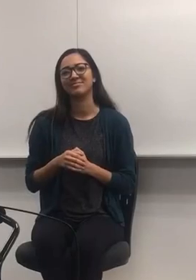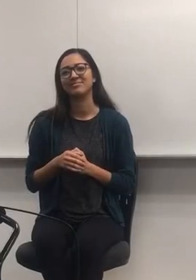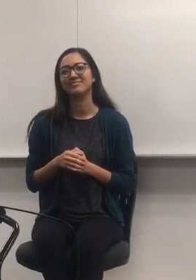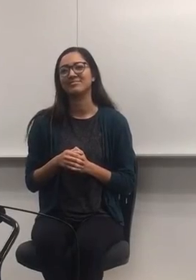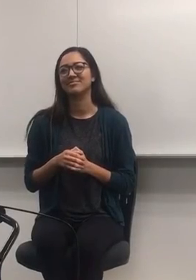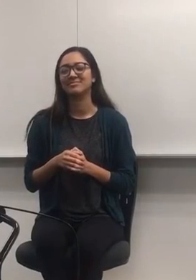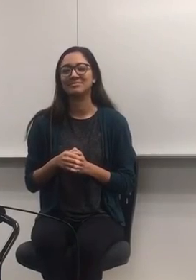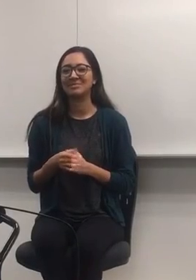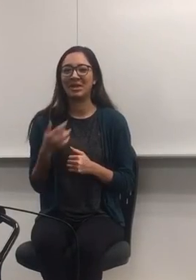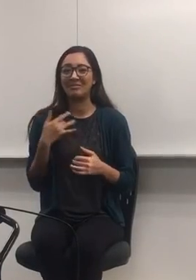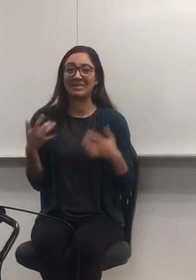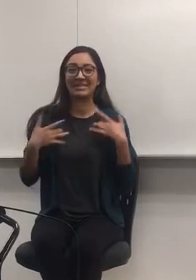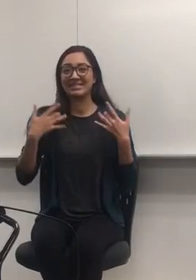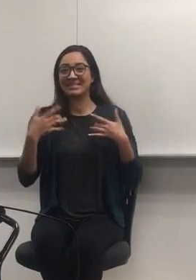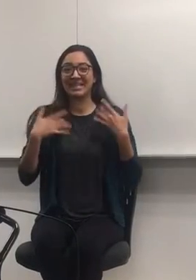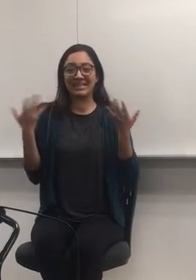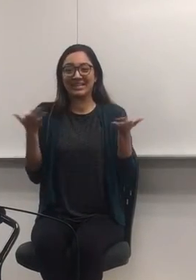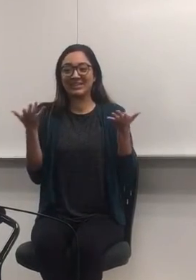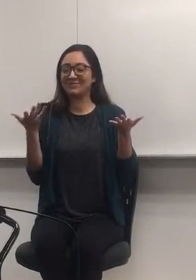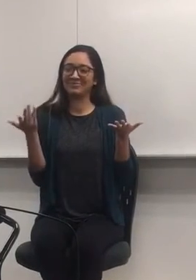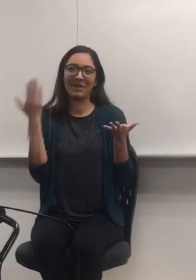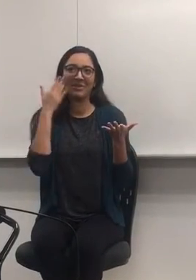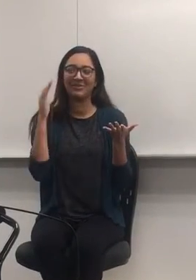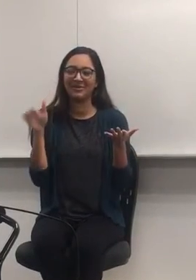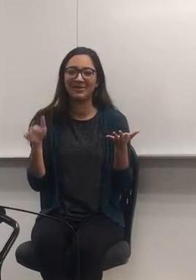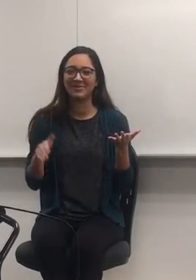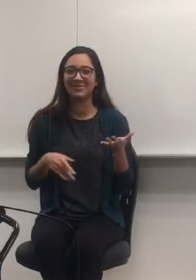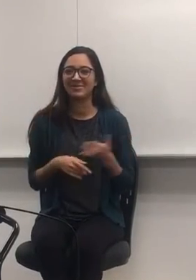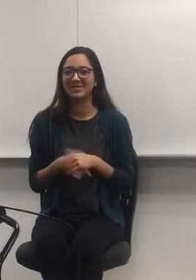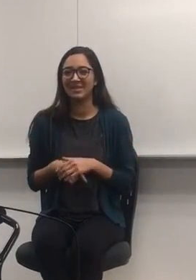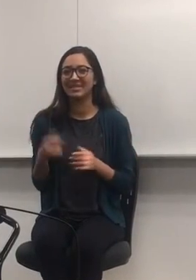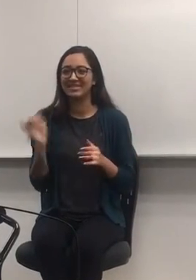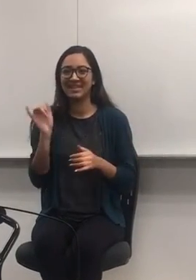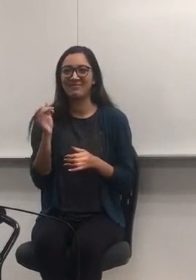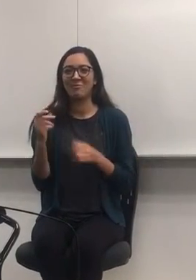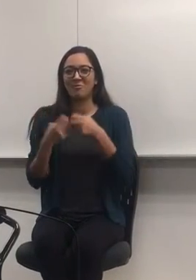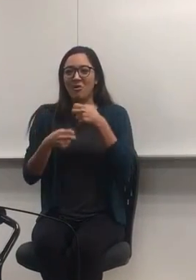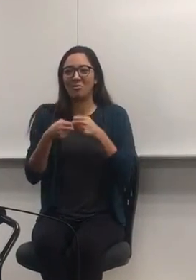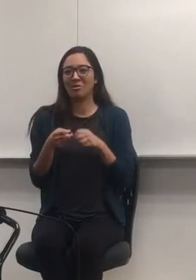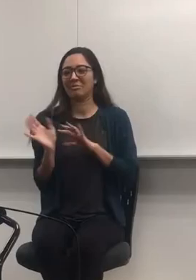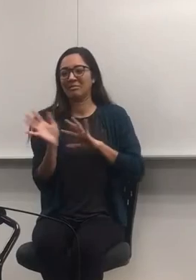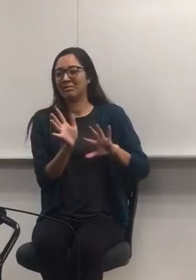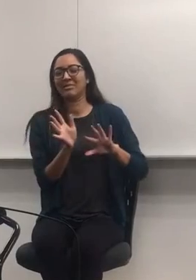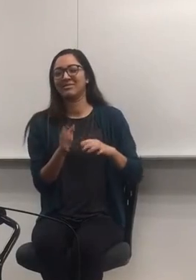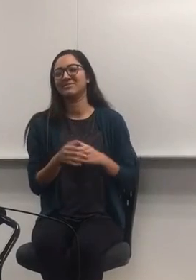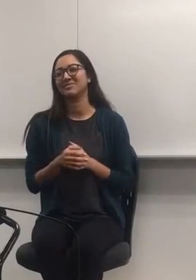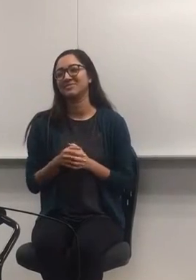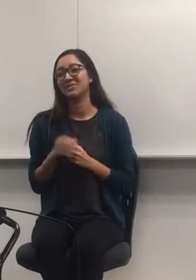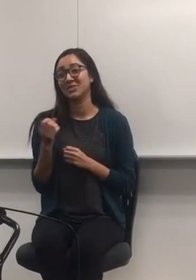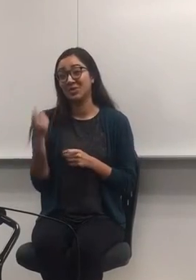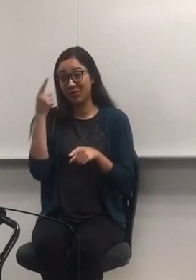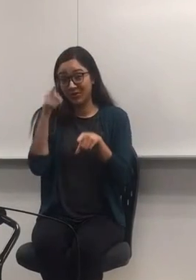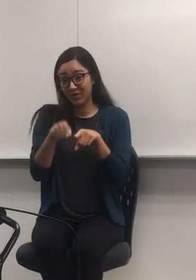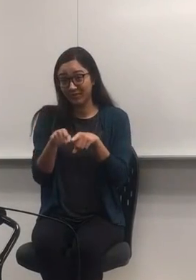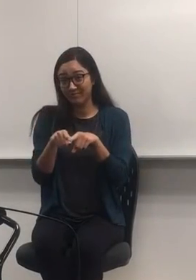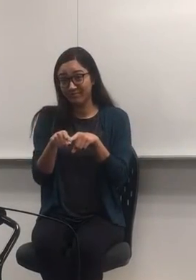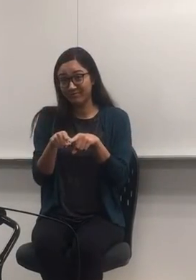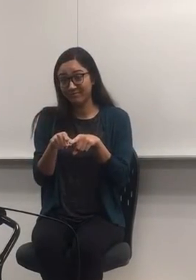I'm just excited to be here. I don't know. It's like I don't want to do this problem. All right, y'all agree with that? All right, then I'm going